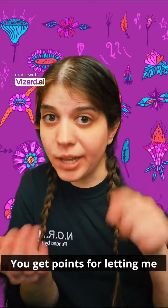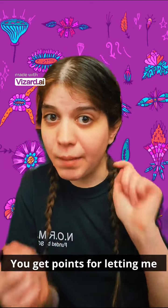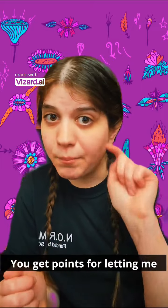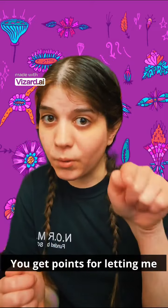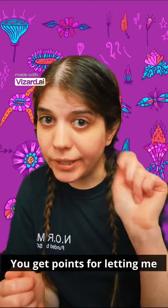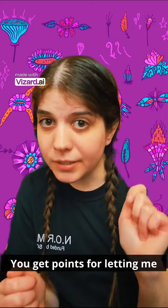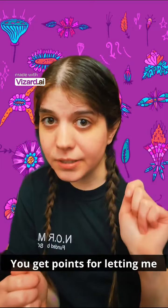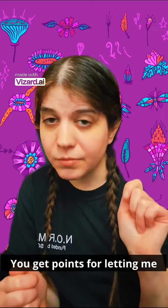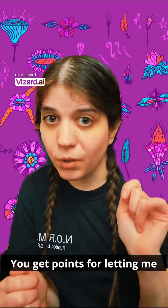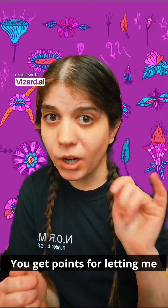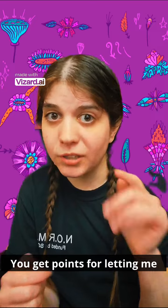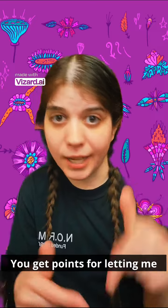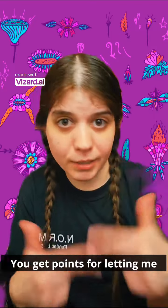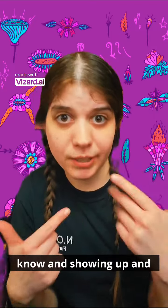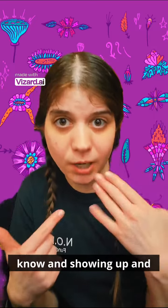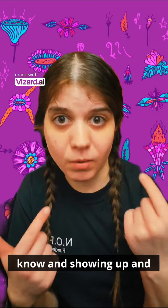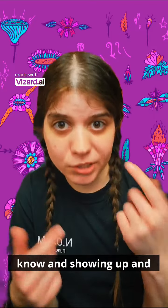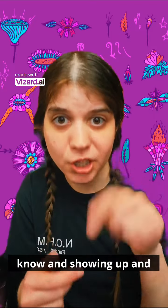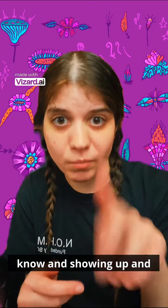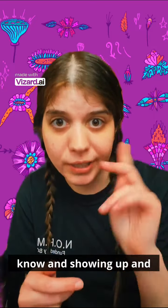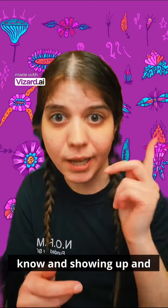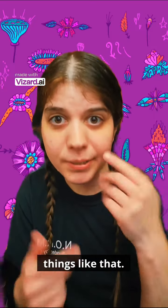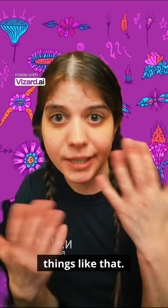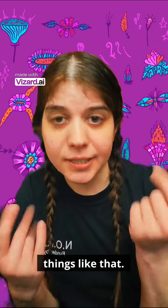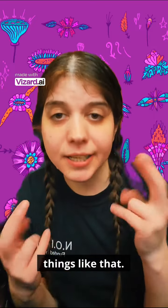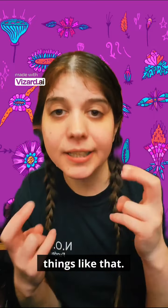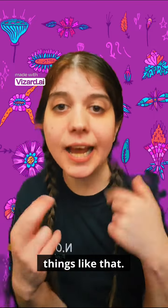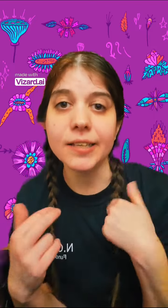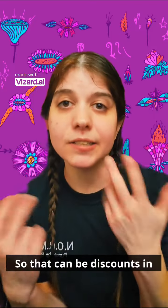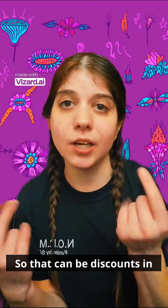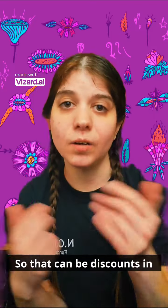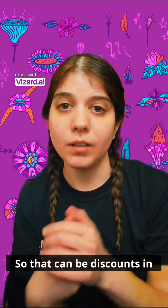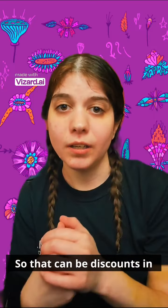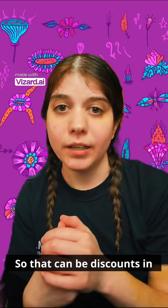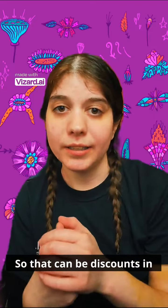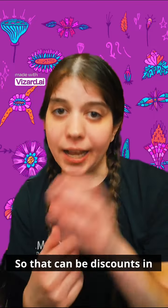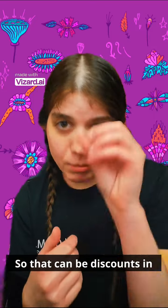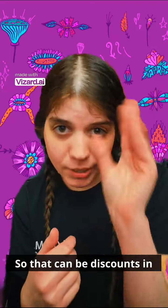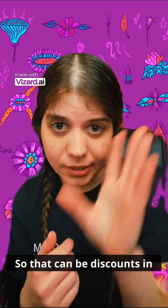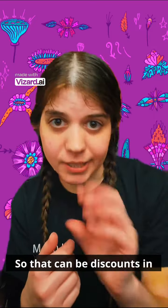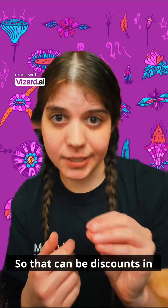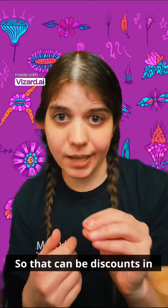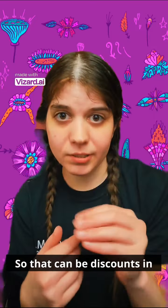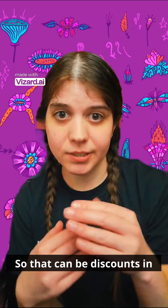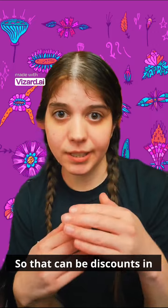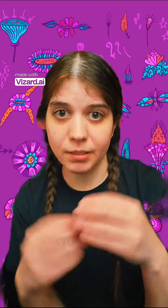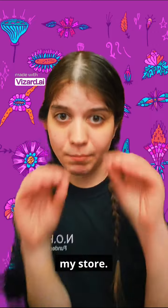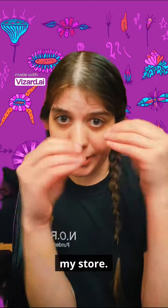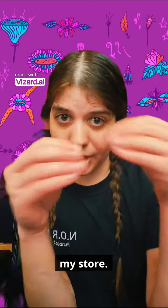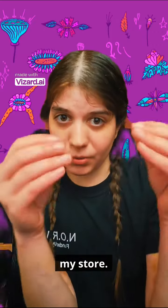get points for letting me know and showing up and things like that. So that can be discounts in my